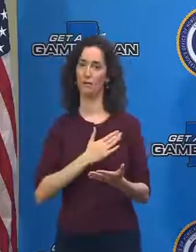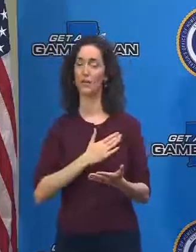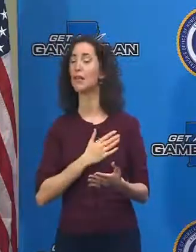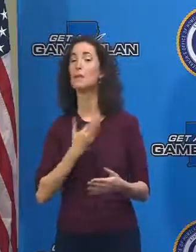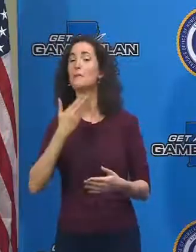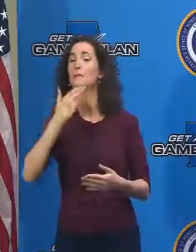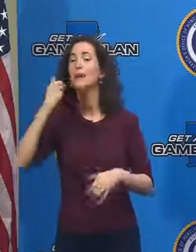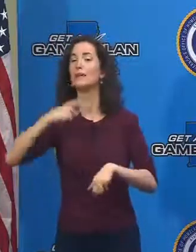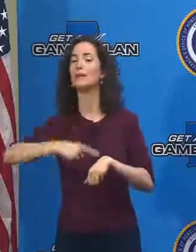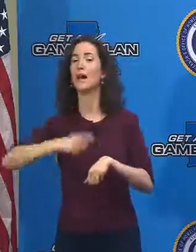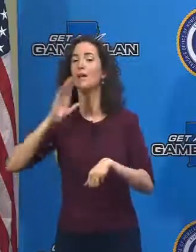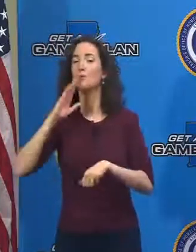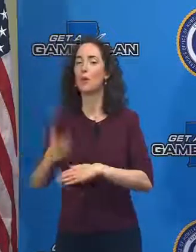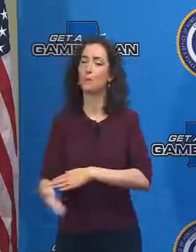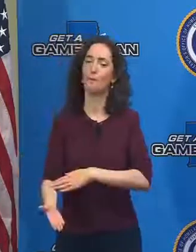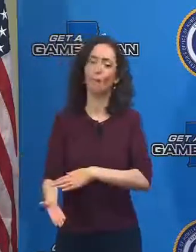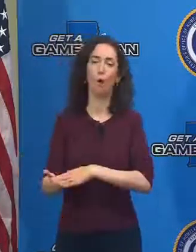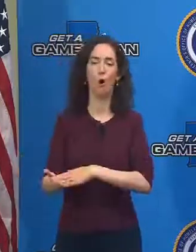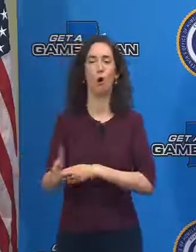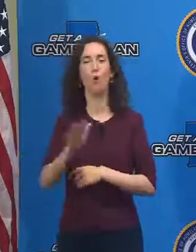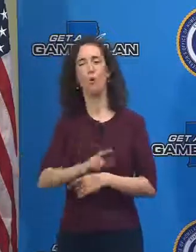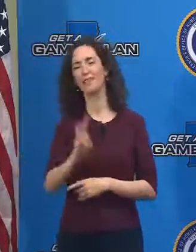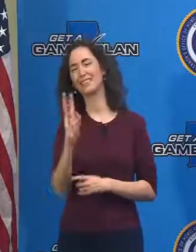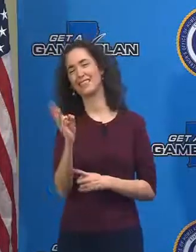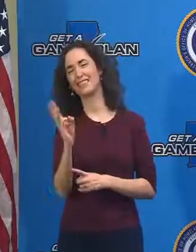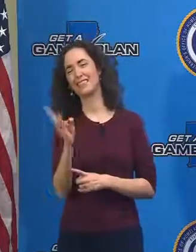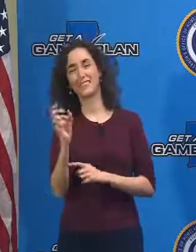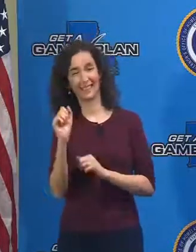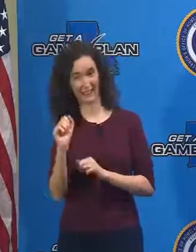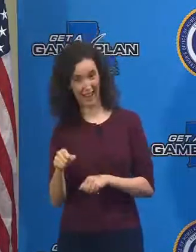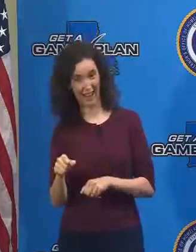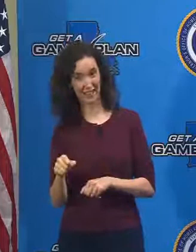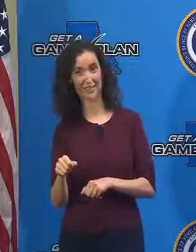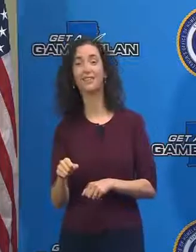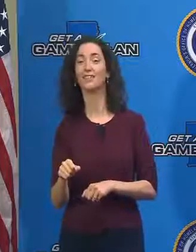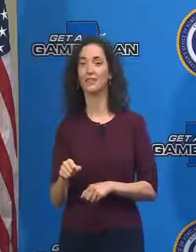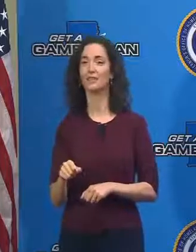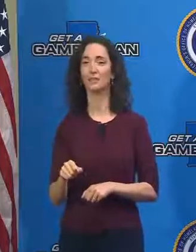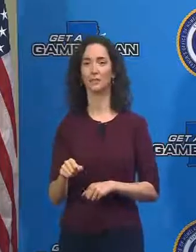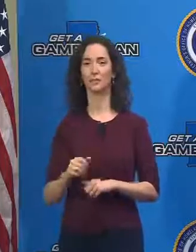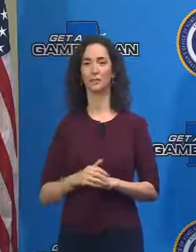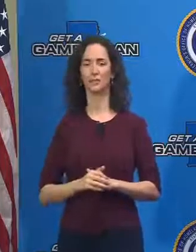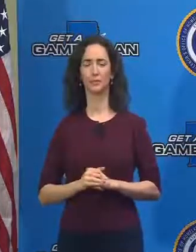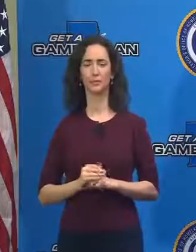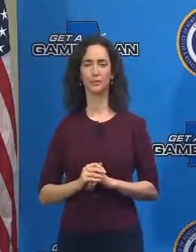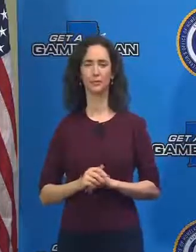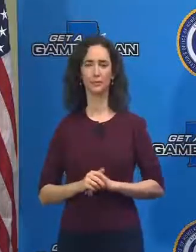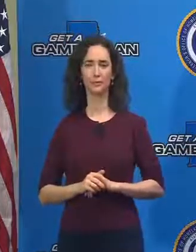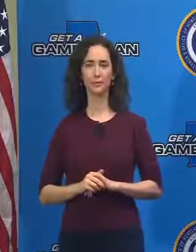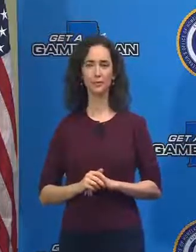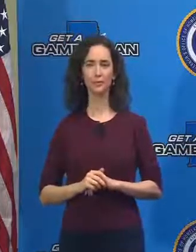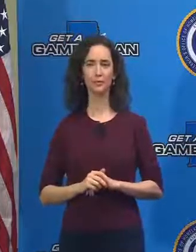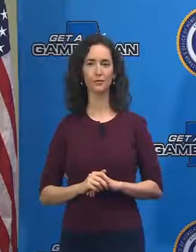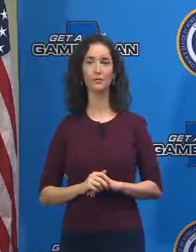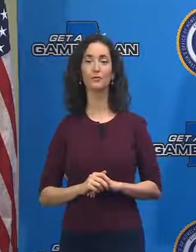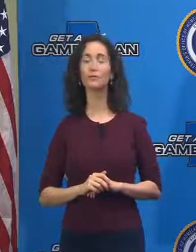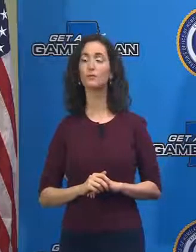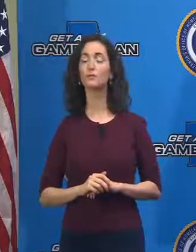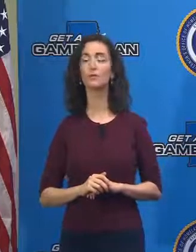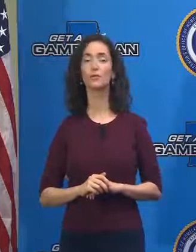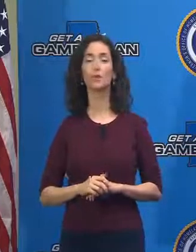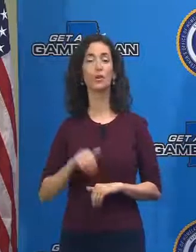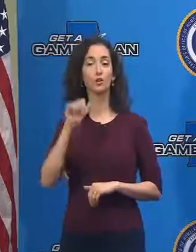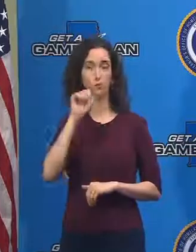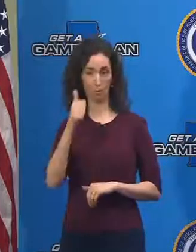hours when the temperatures could be in the low 60s, at least north of the lake. State offices will be